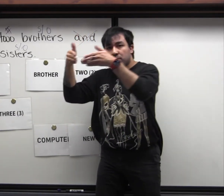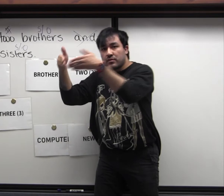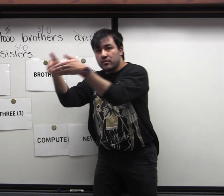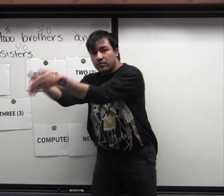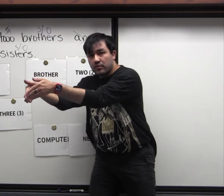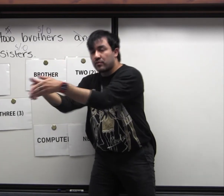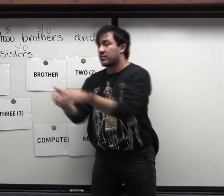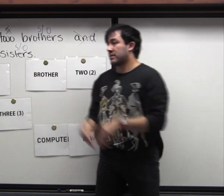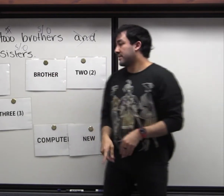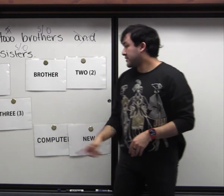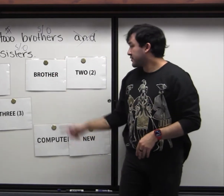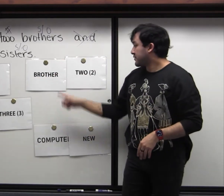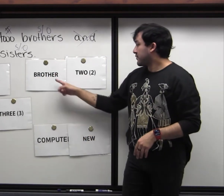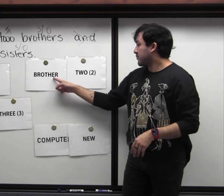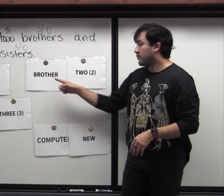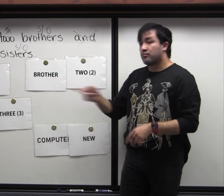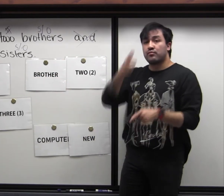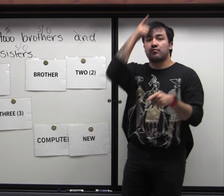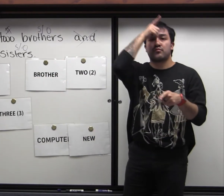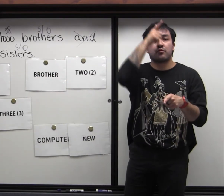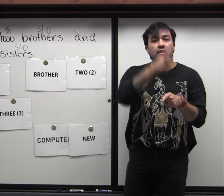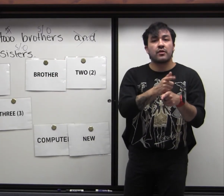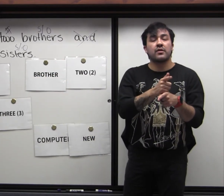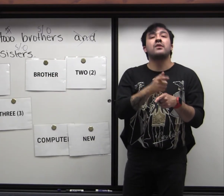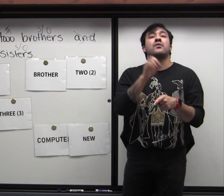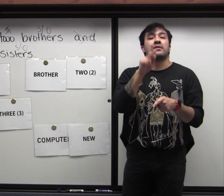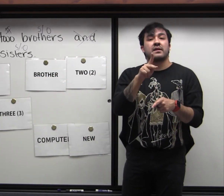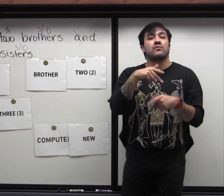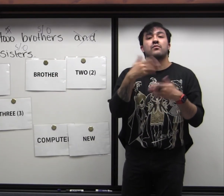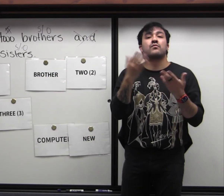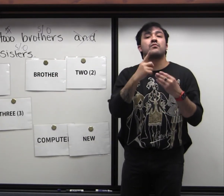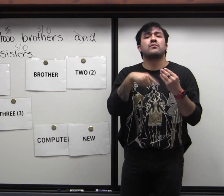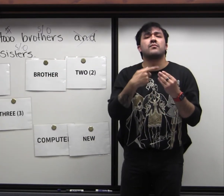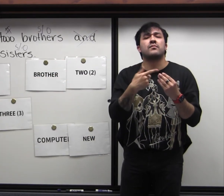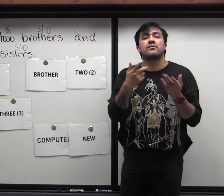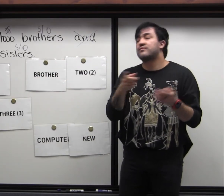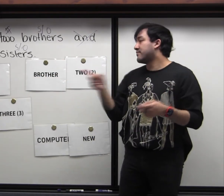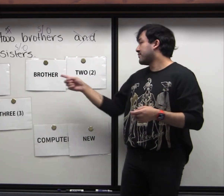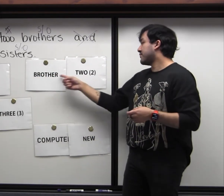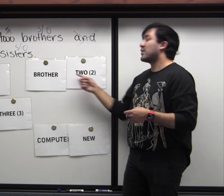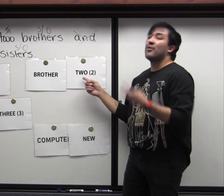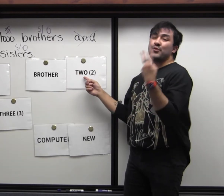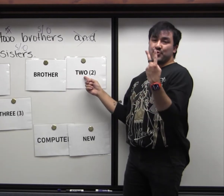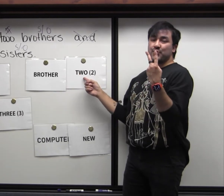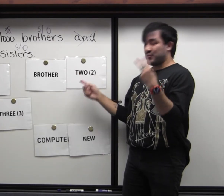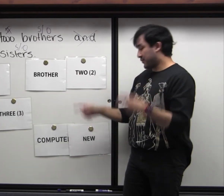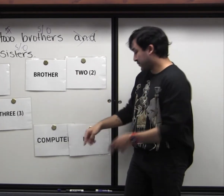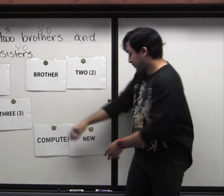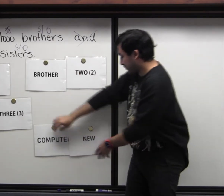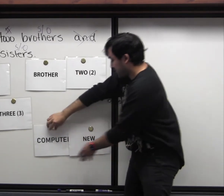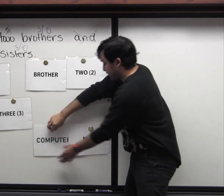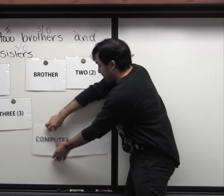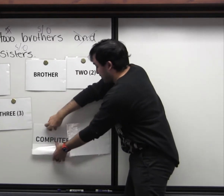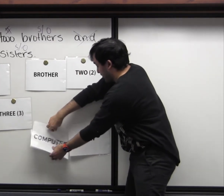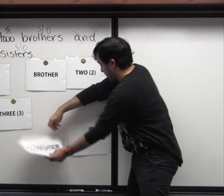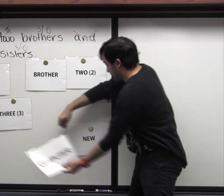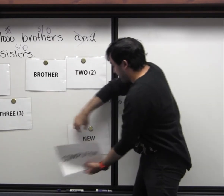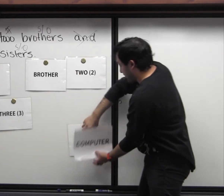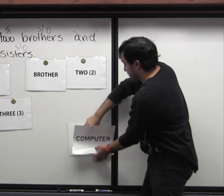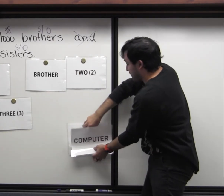then we can pinpoint further down. So brother, what about my brothers? There's 2 of them. Sisters, what about them? There's